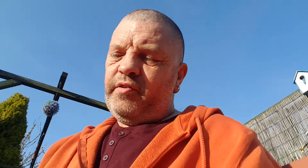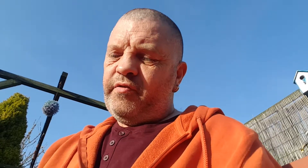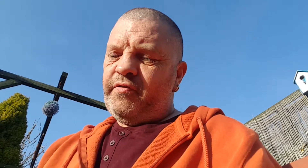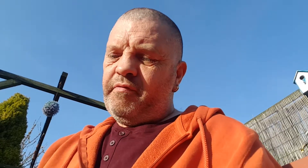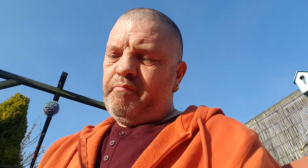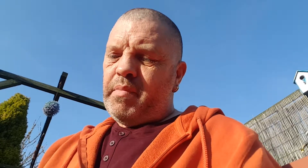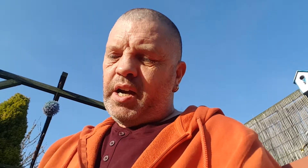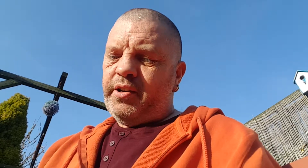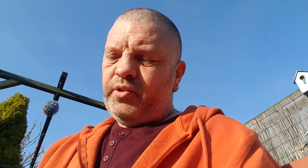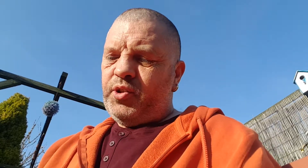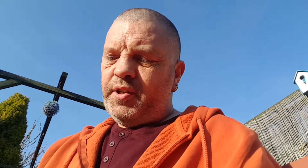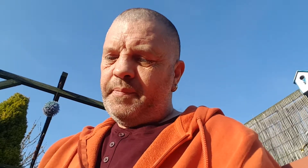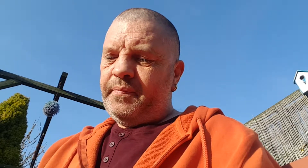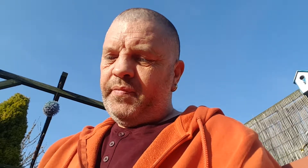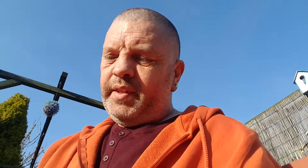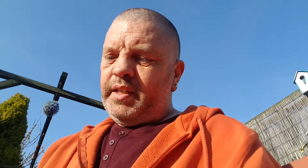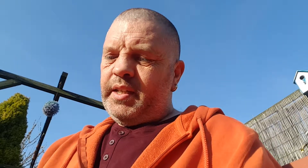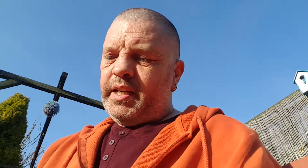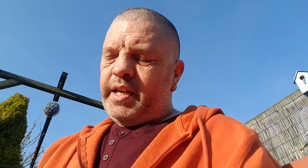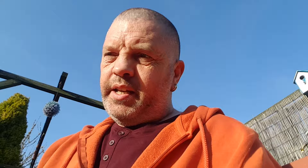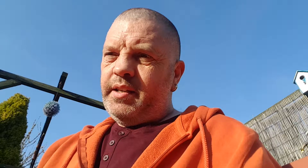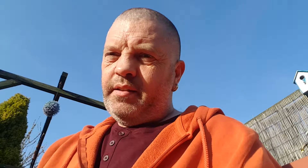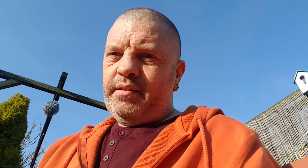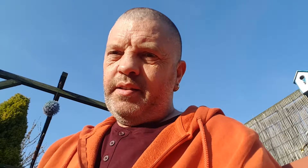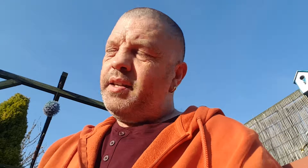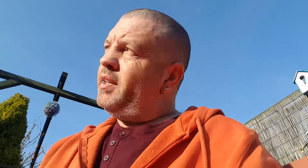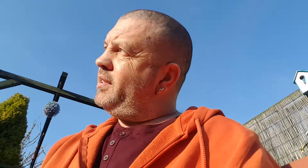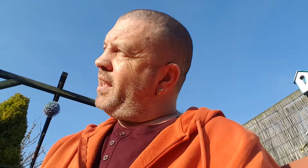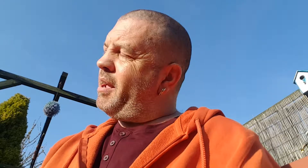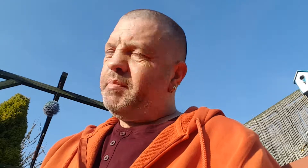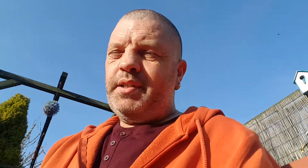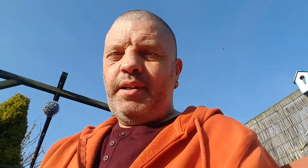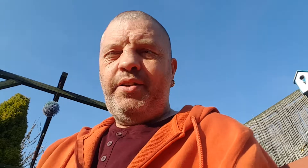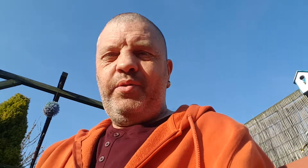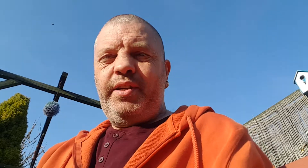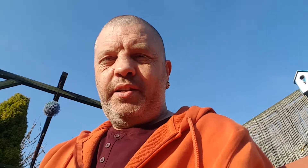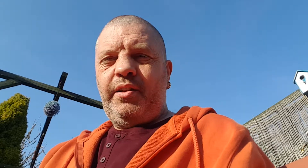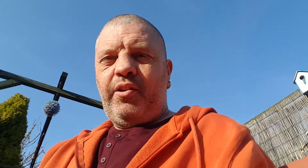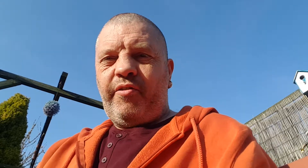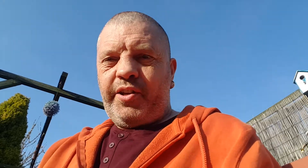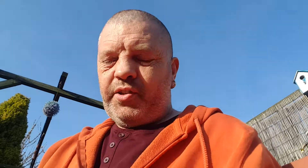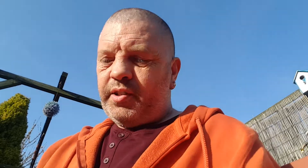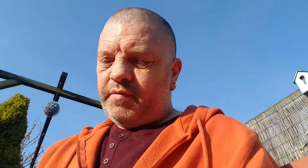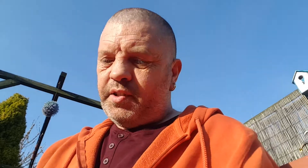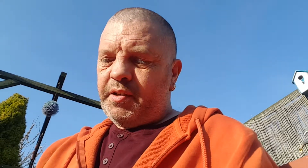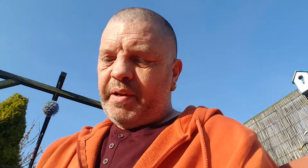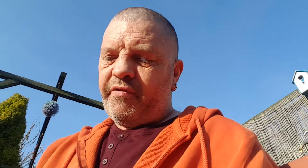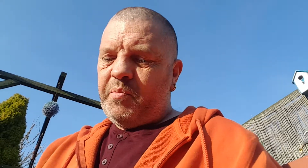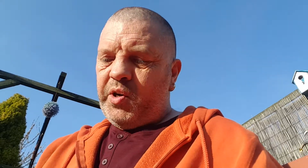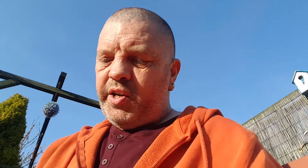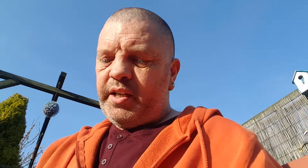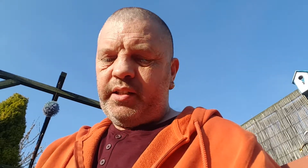of March, and it is absolutely glorious. I've just come back from work.